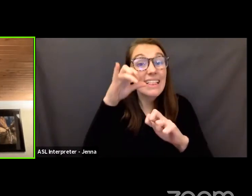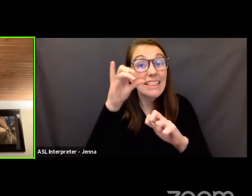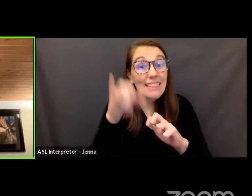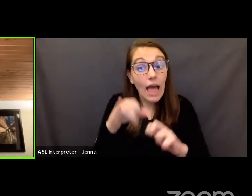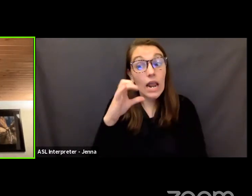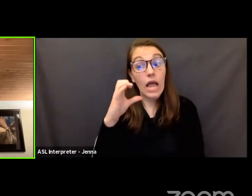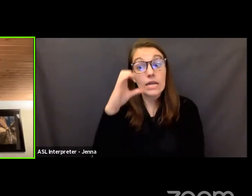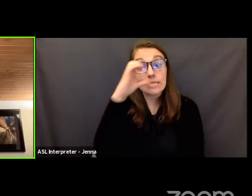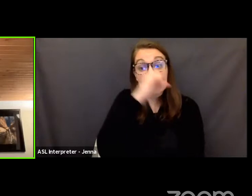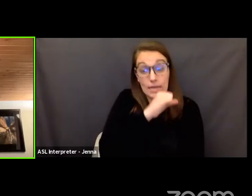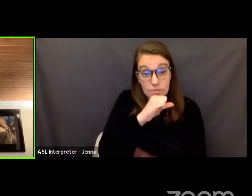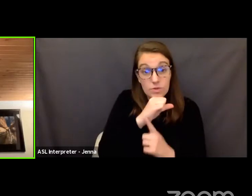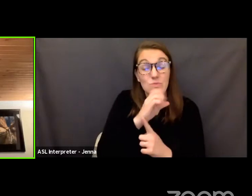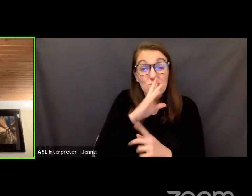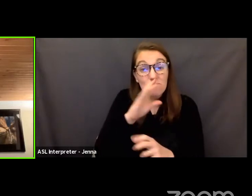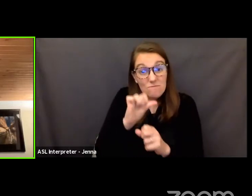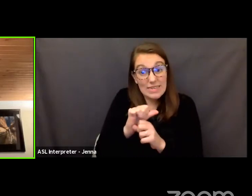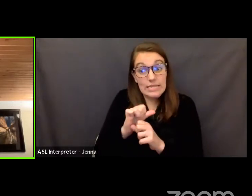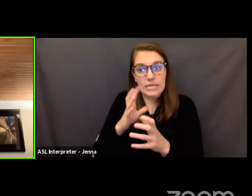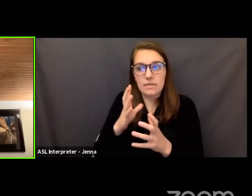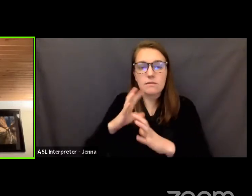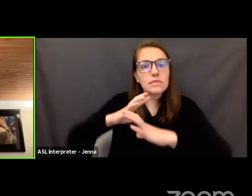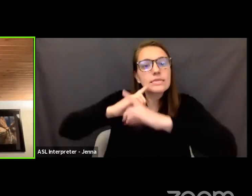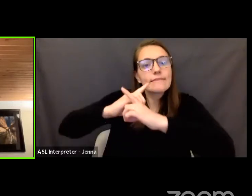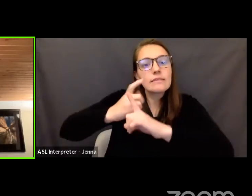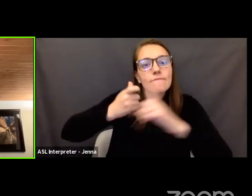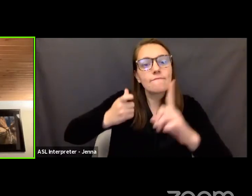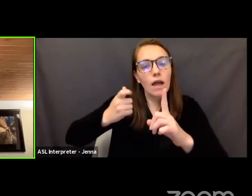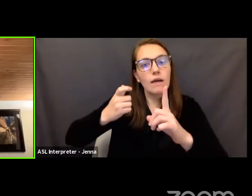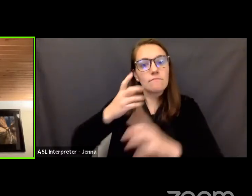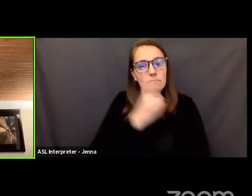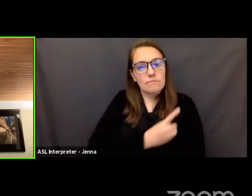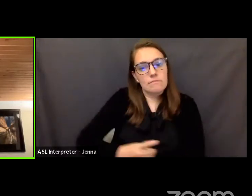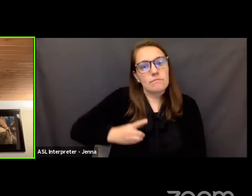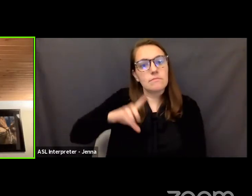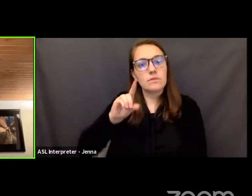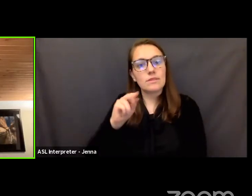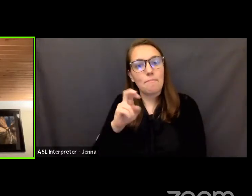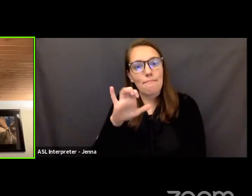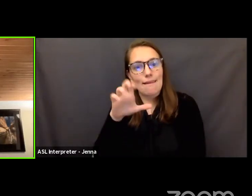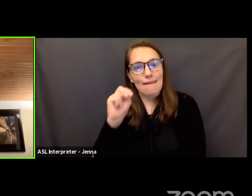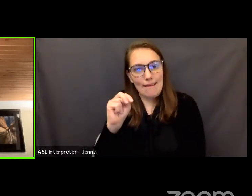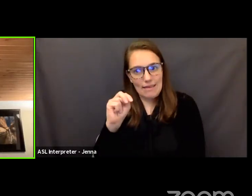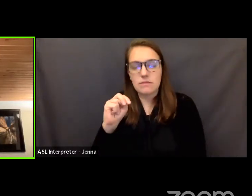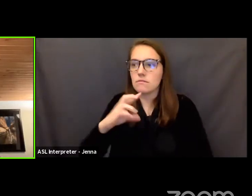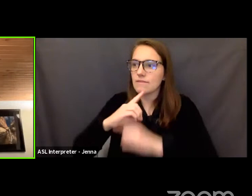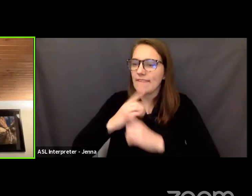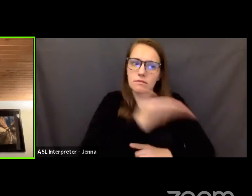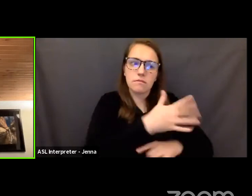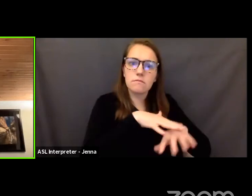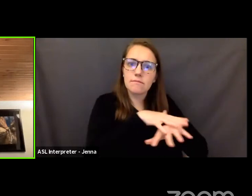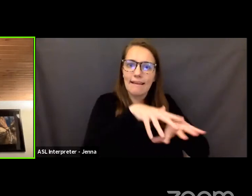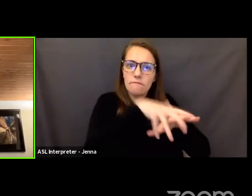Dominican defense of the Amerindians. Unfortunately, in adopting this strategy, the